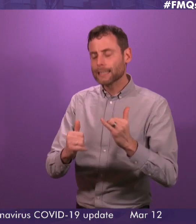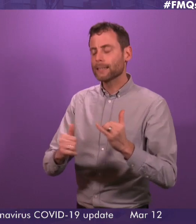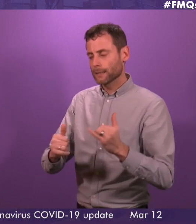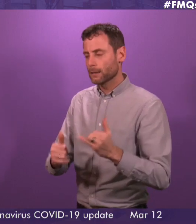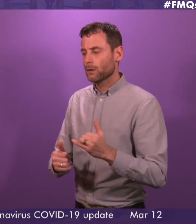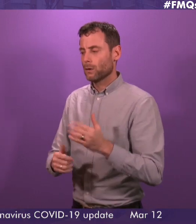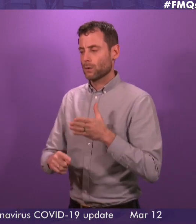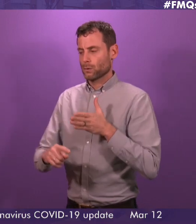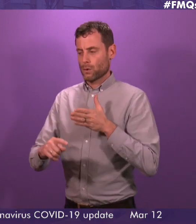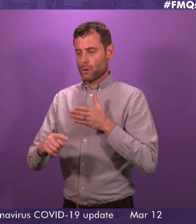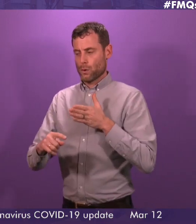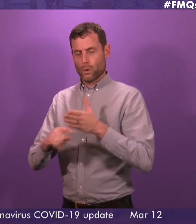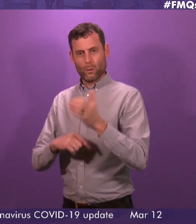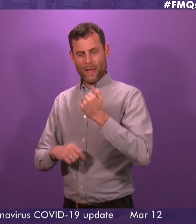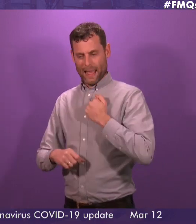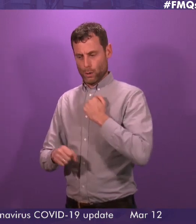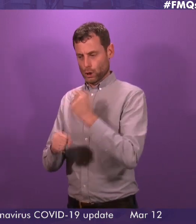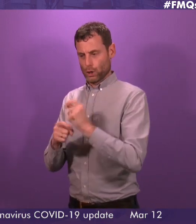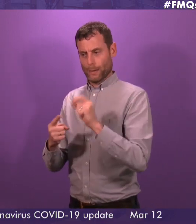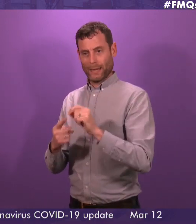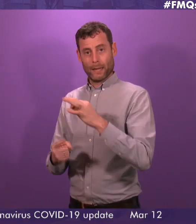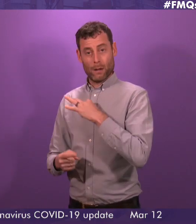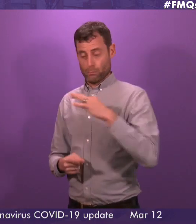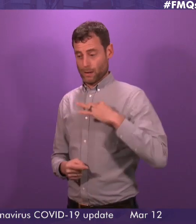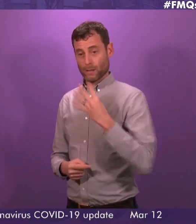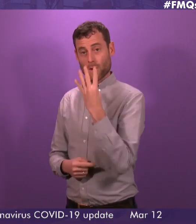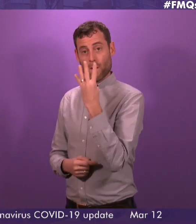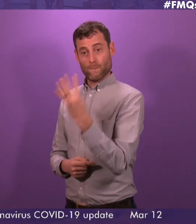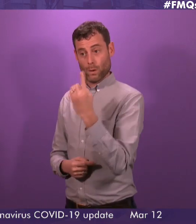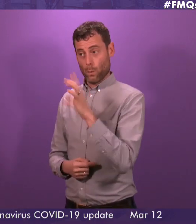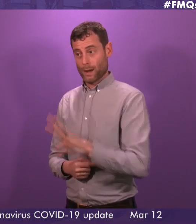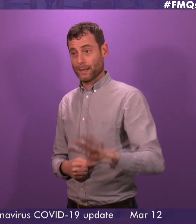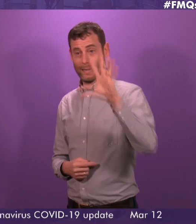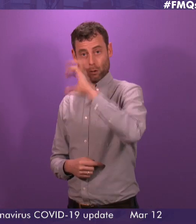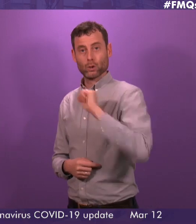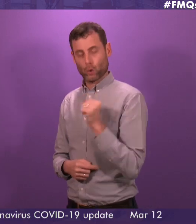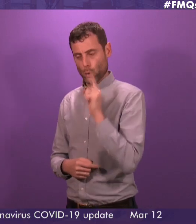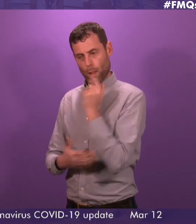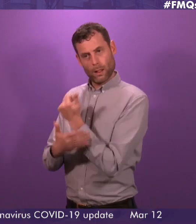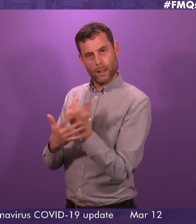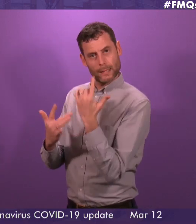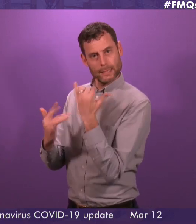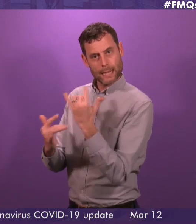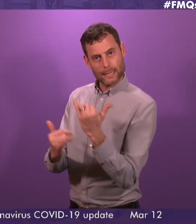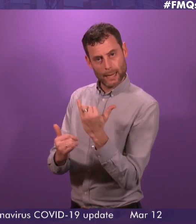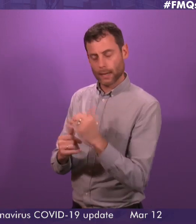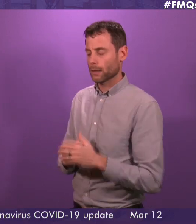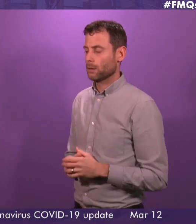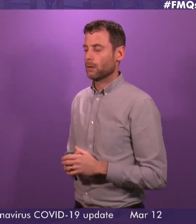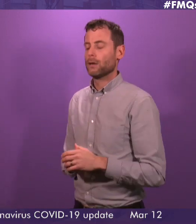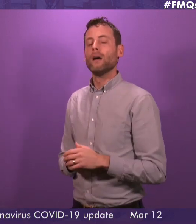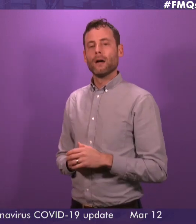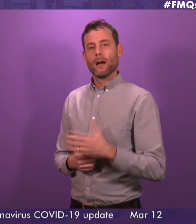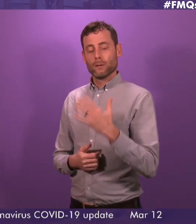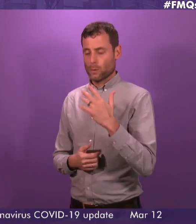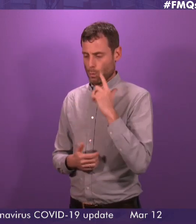our Sentinel group of GP practices, 41 of those in Scotland. Secondly, through swabbing of